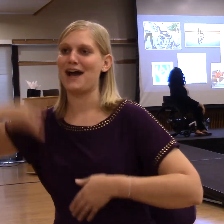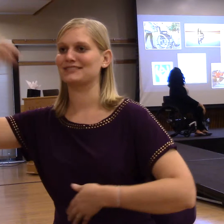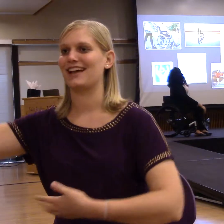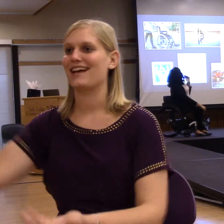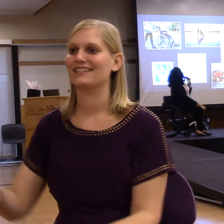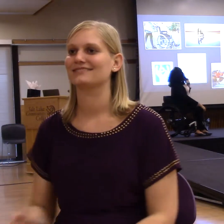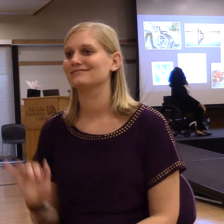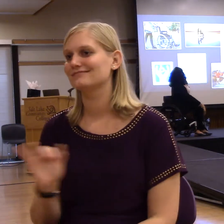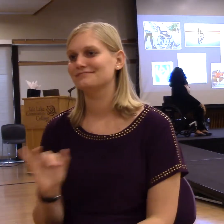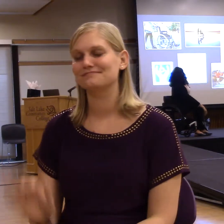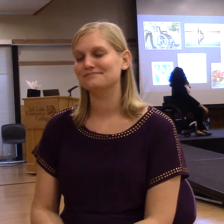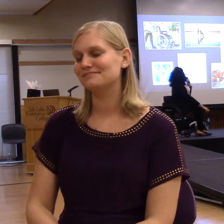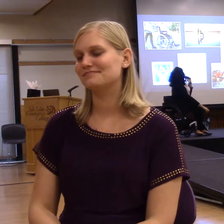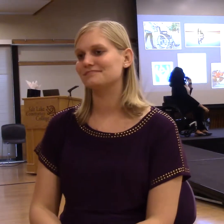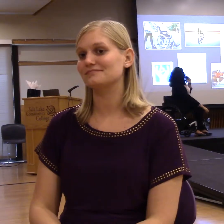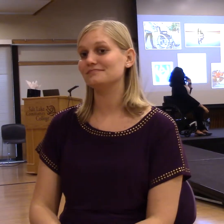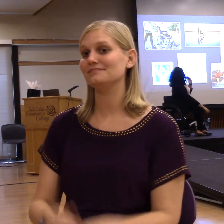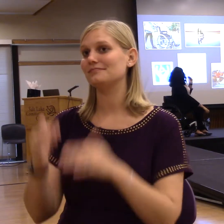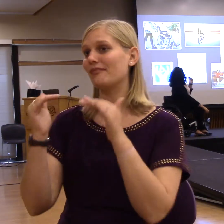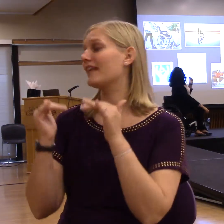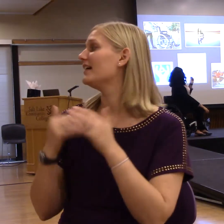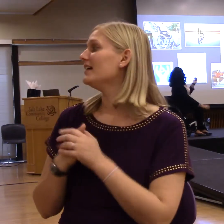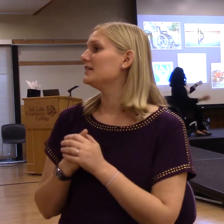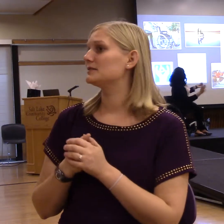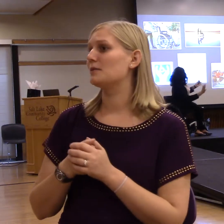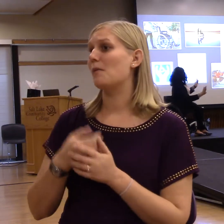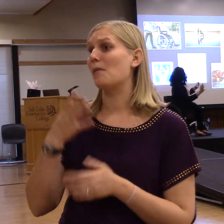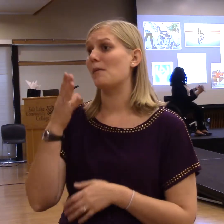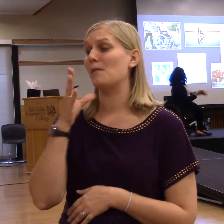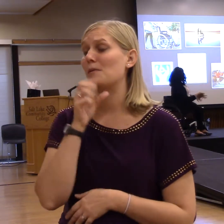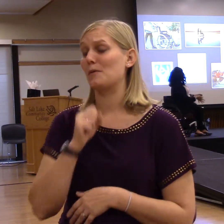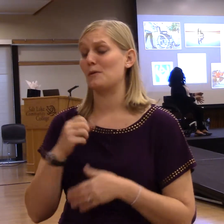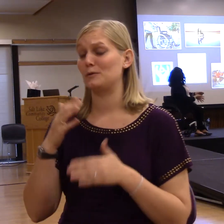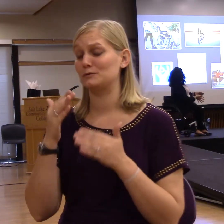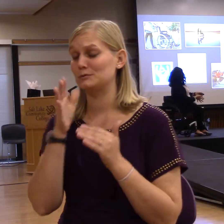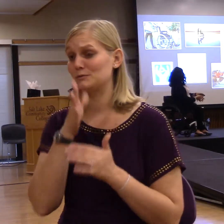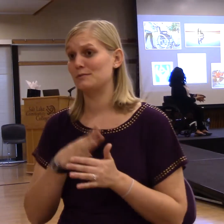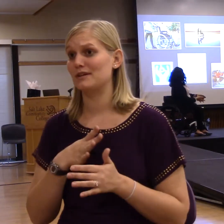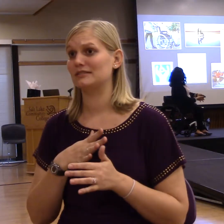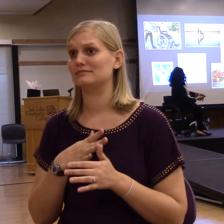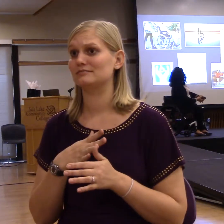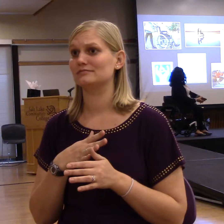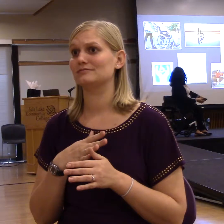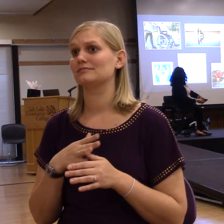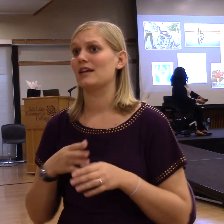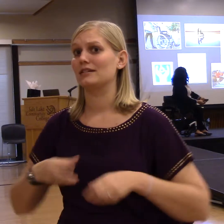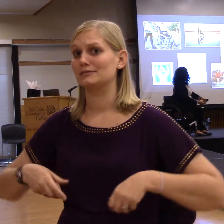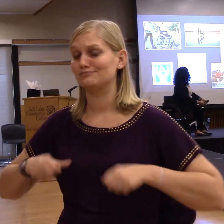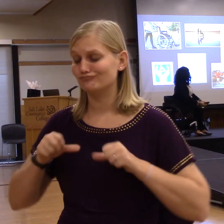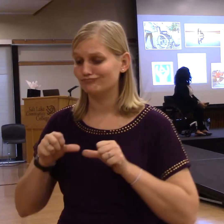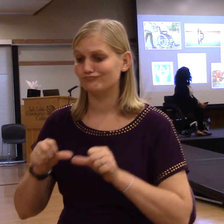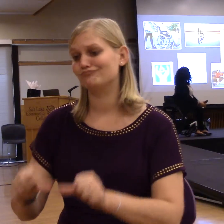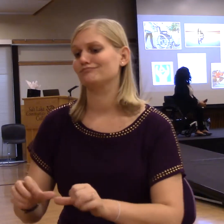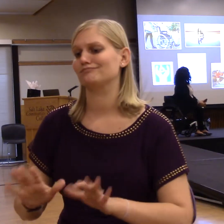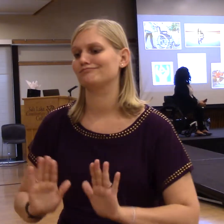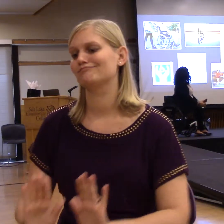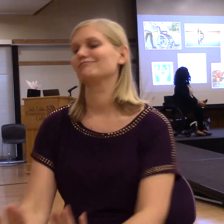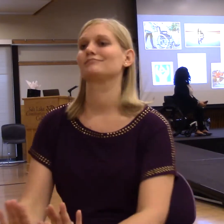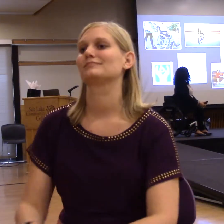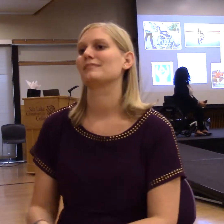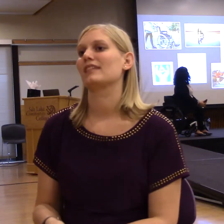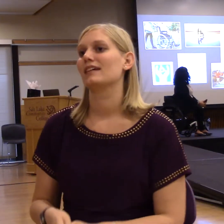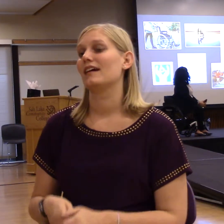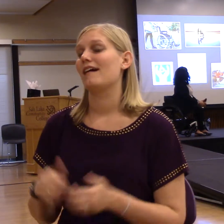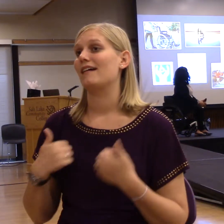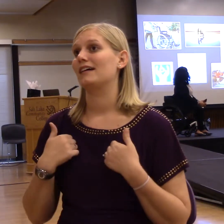So this top image looks like an older woman in a companion chair kind of being pushed by a younger woman. Then you have